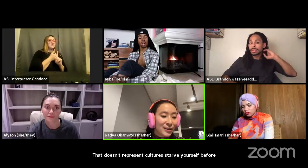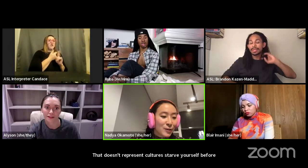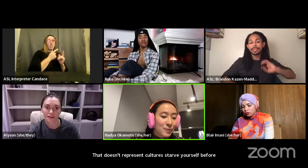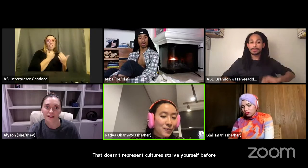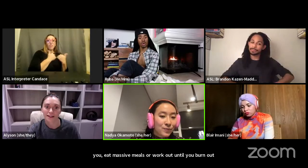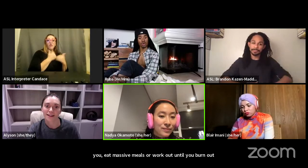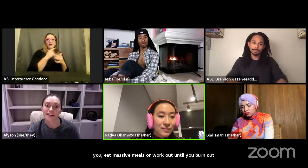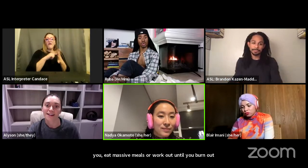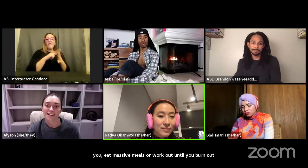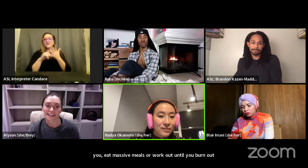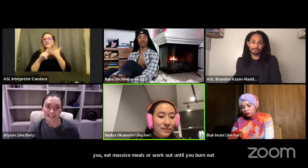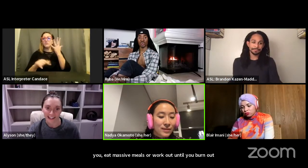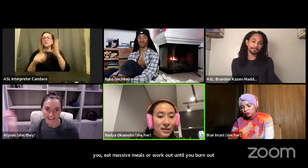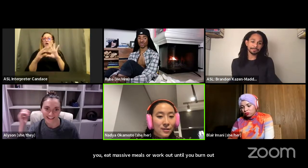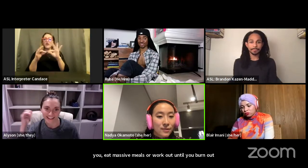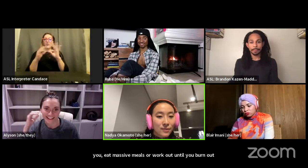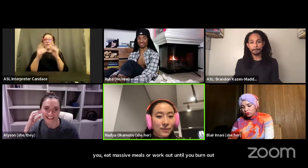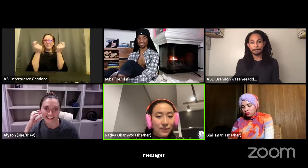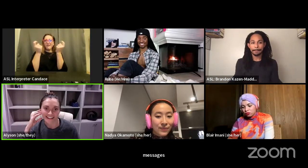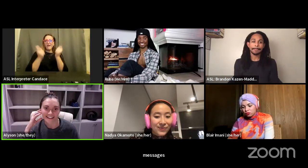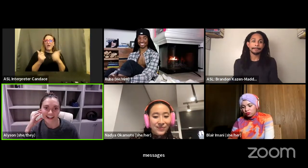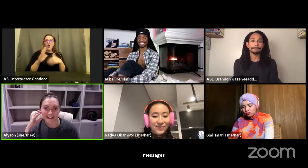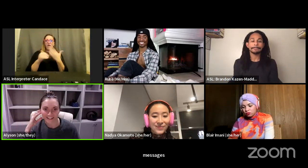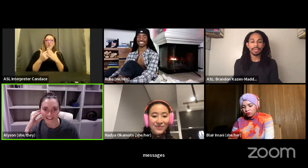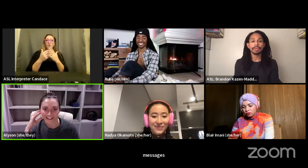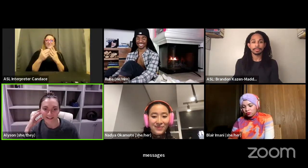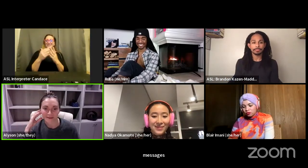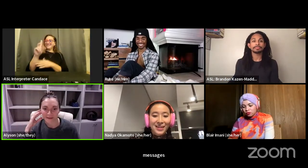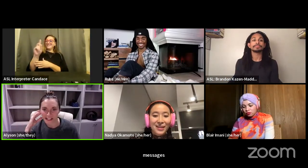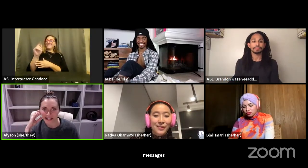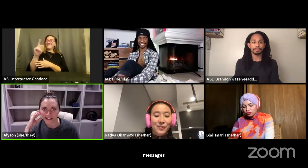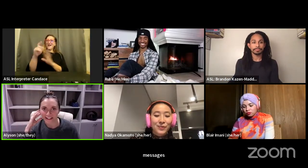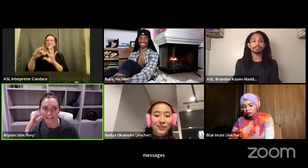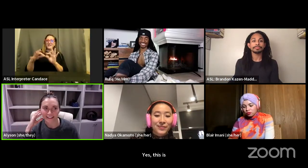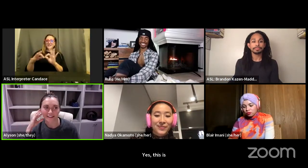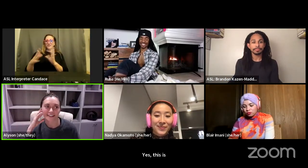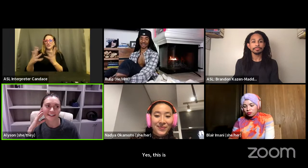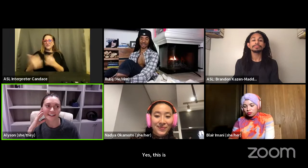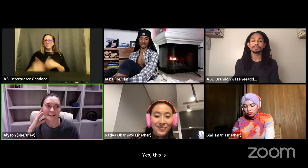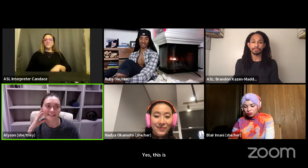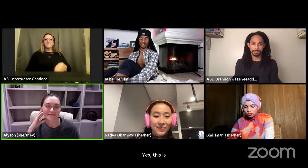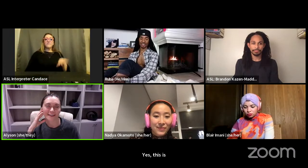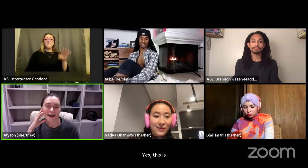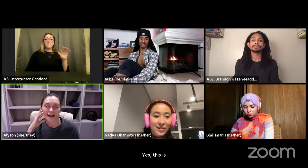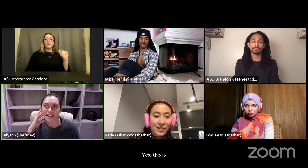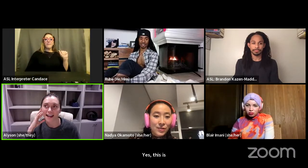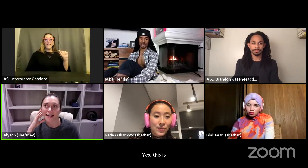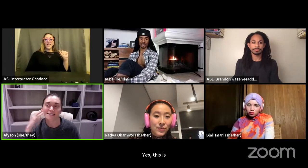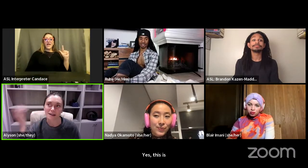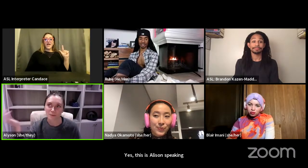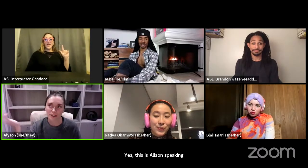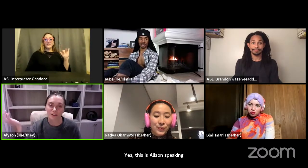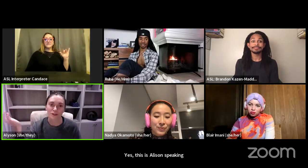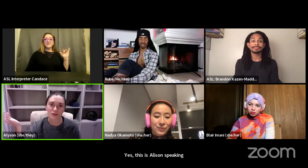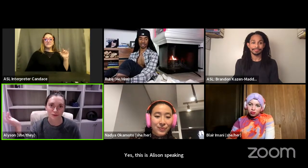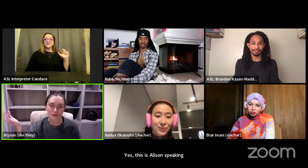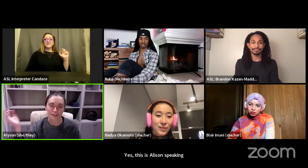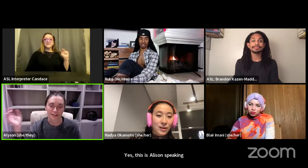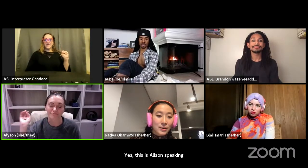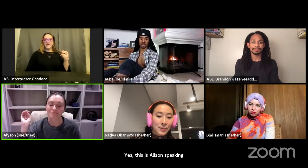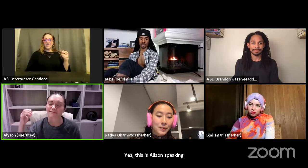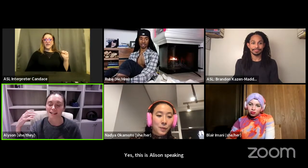messages. Yes, this is Allison speaking. I, as someone